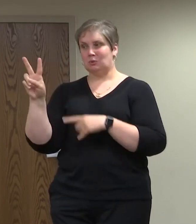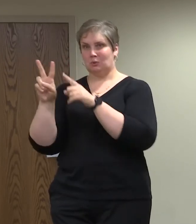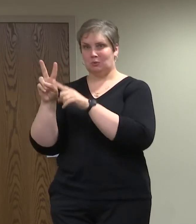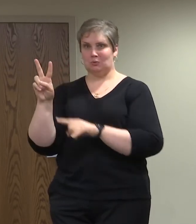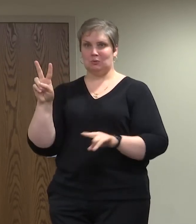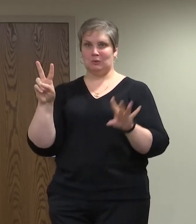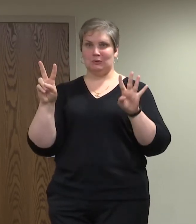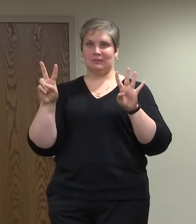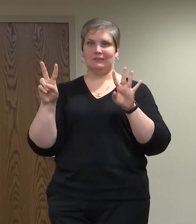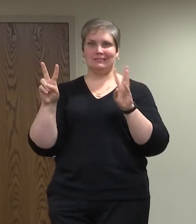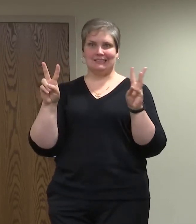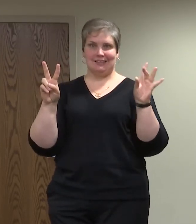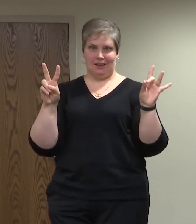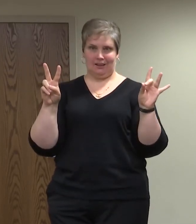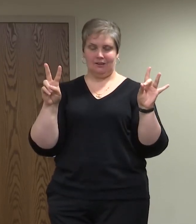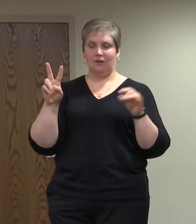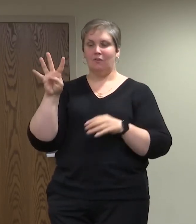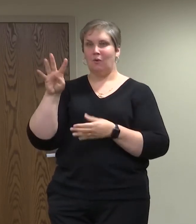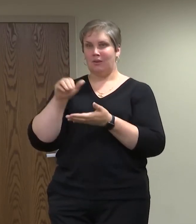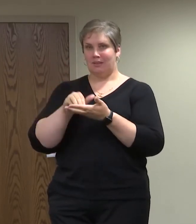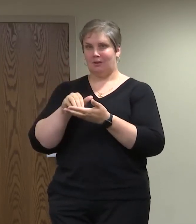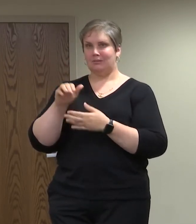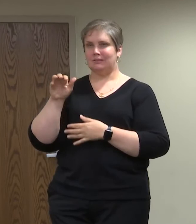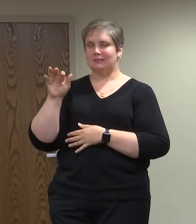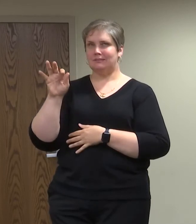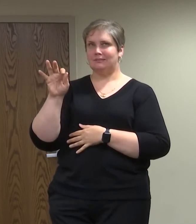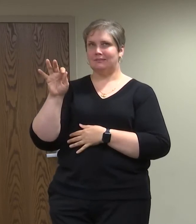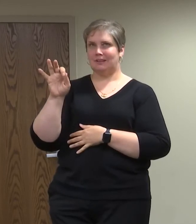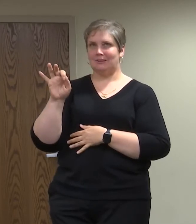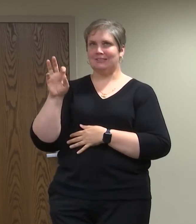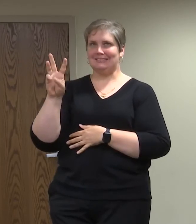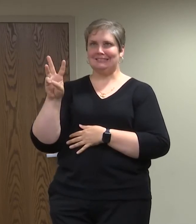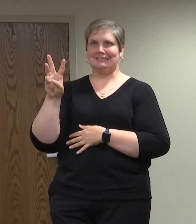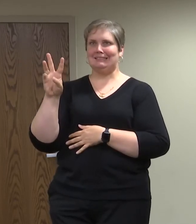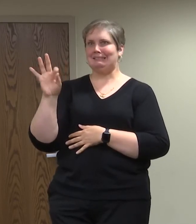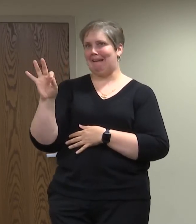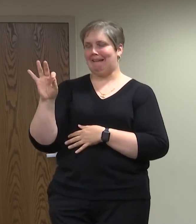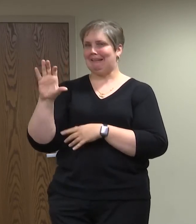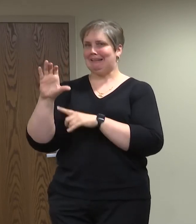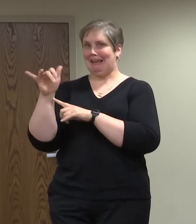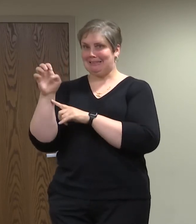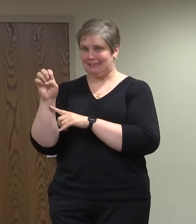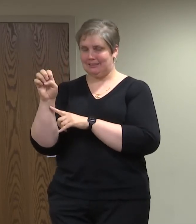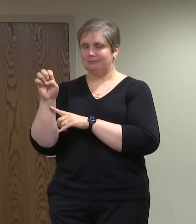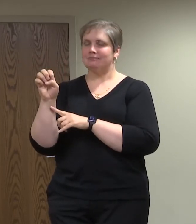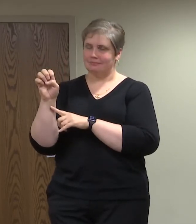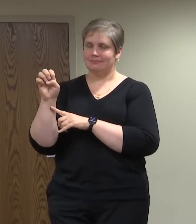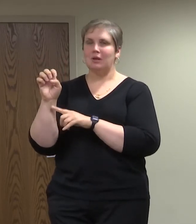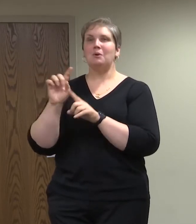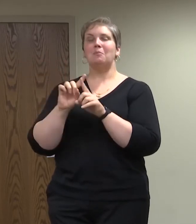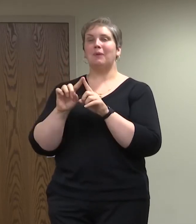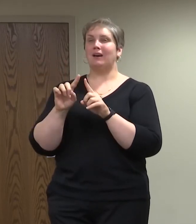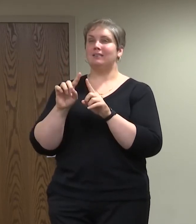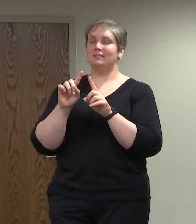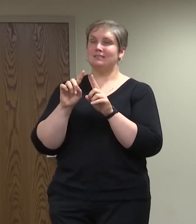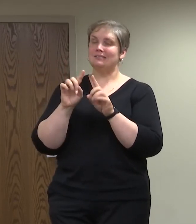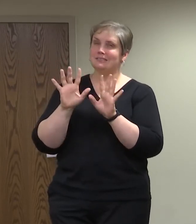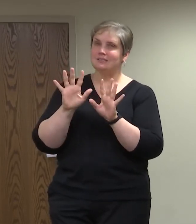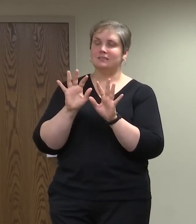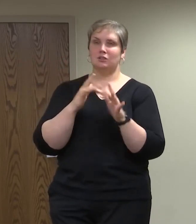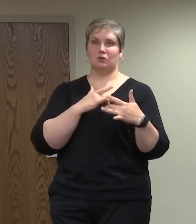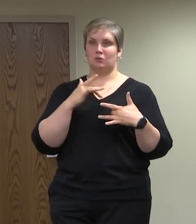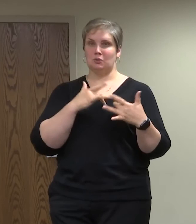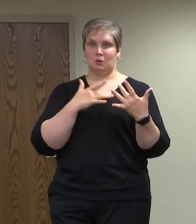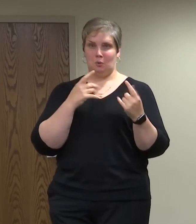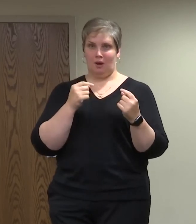to 4,794 cases. But concerning to me is our growing positivity rate. We are reporting a